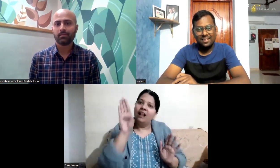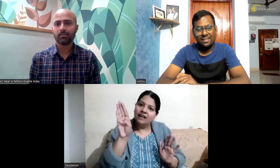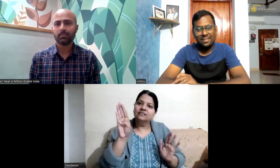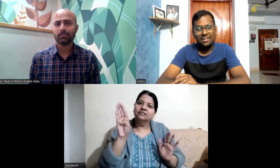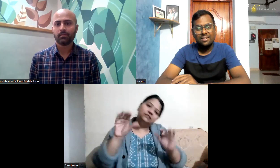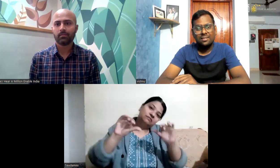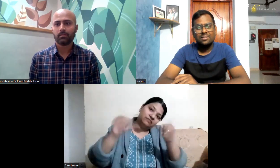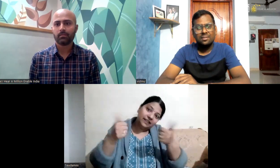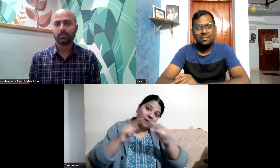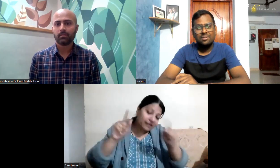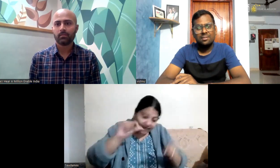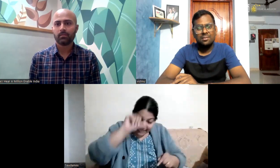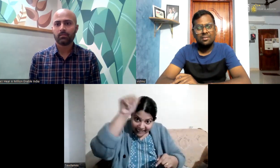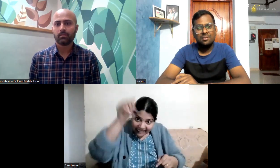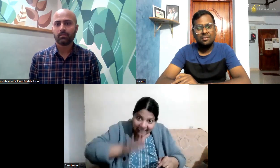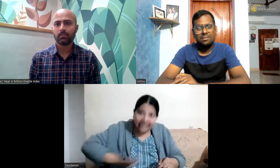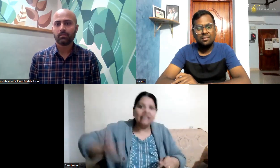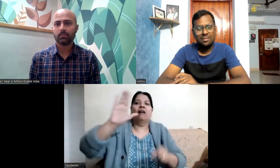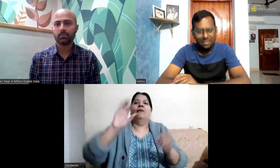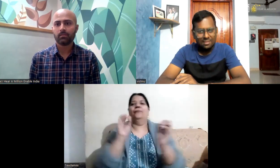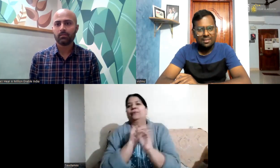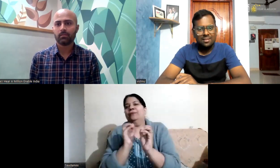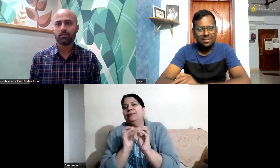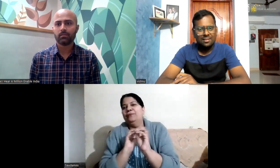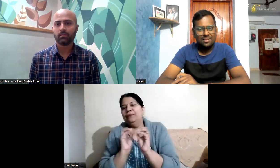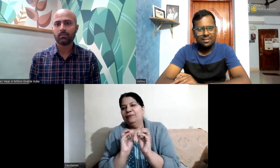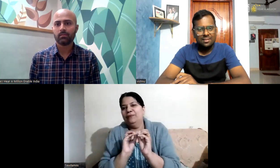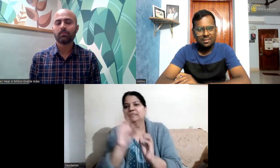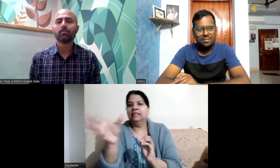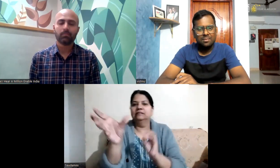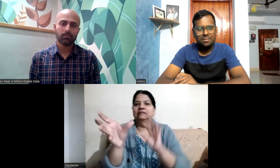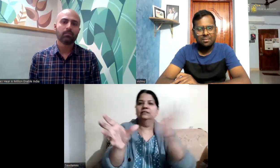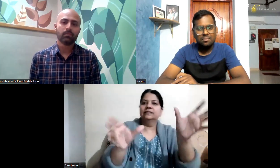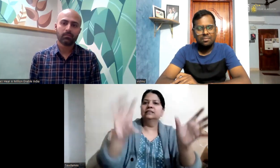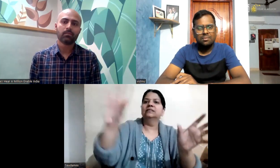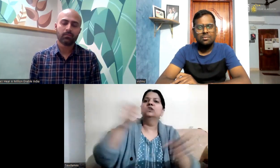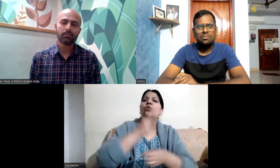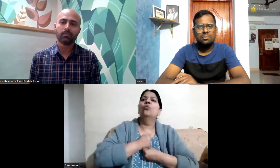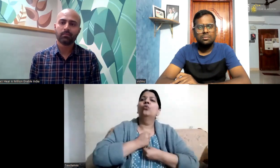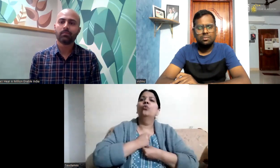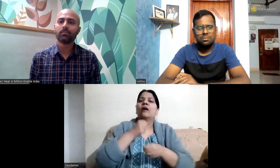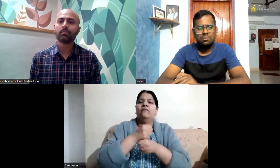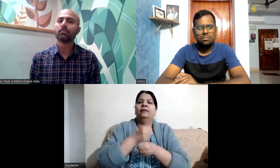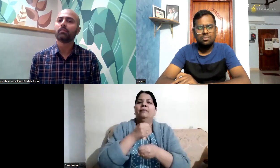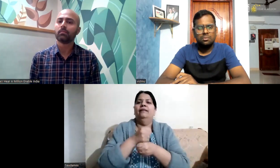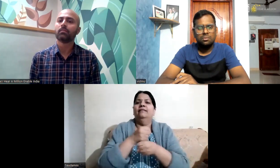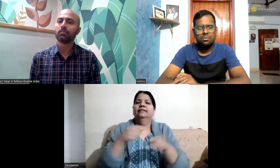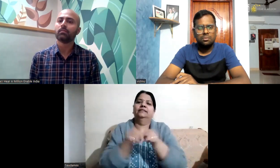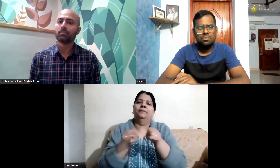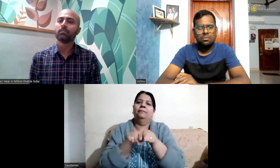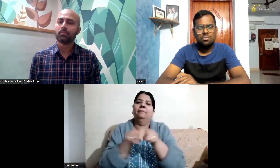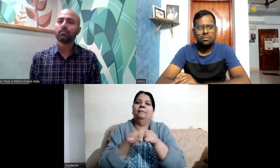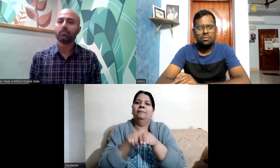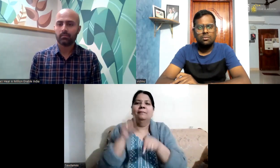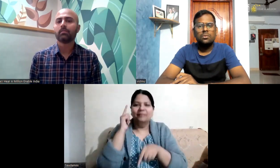it will be considered in Maharashtra only. All over India, it's not implemented yet, so it depends on state to